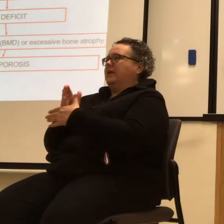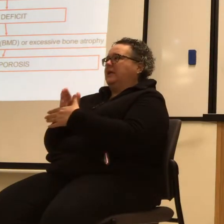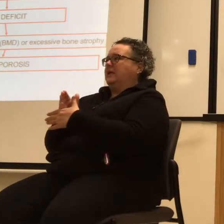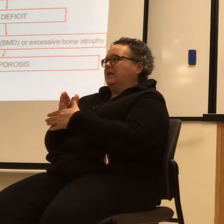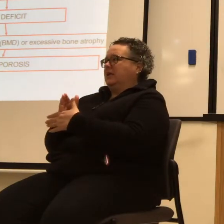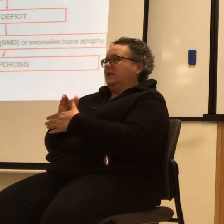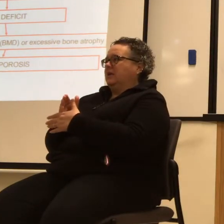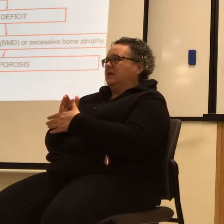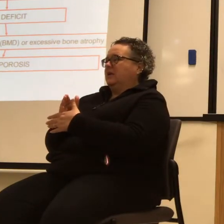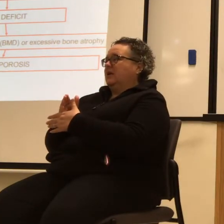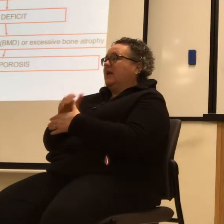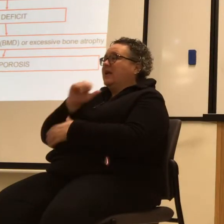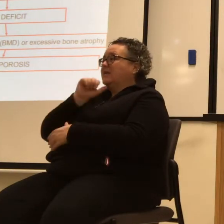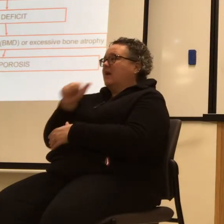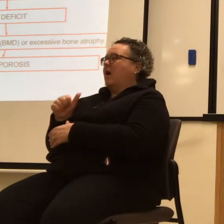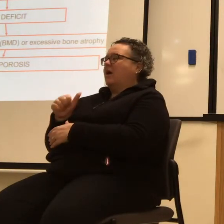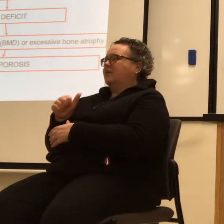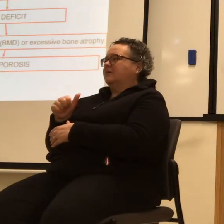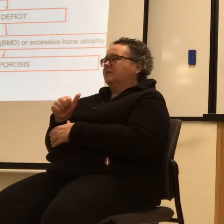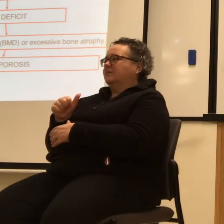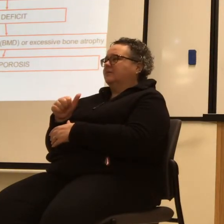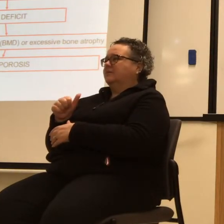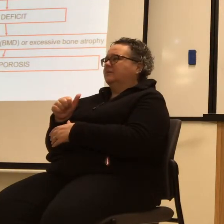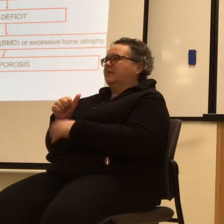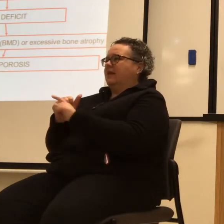It's not less than, it's more than, sorry.